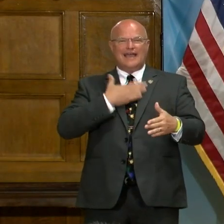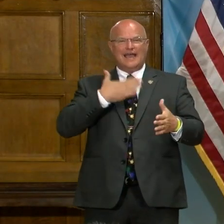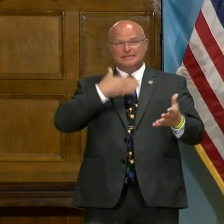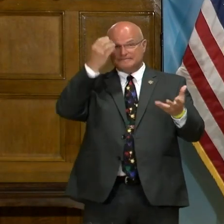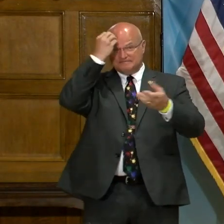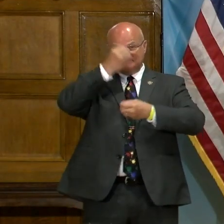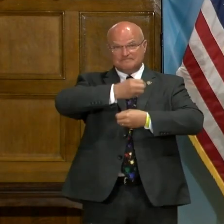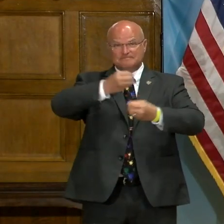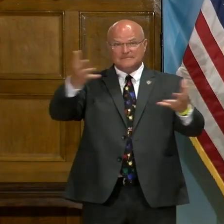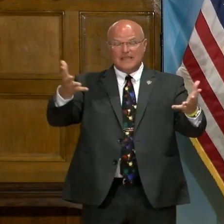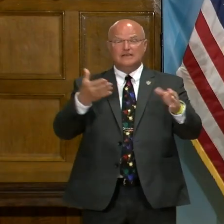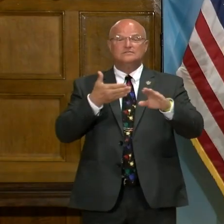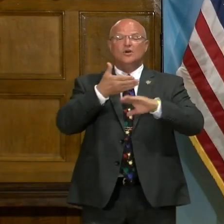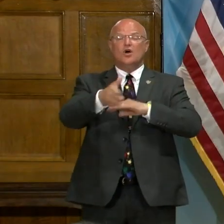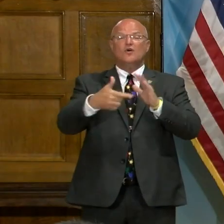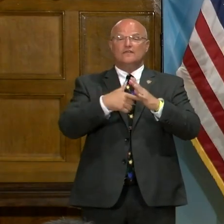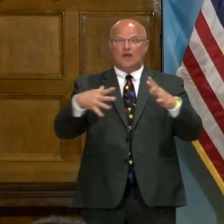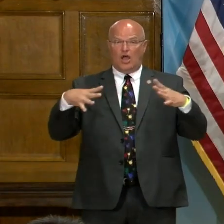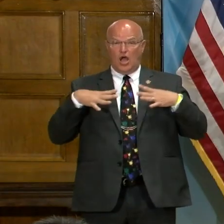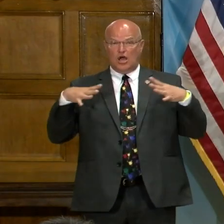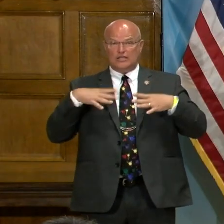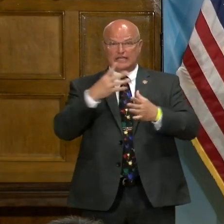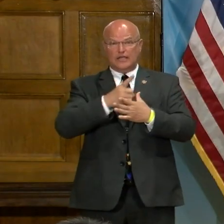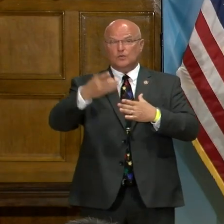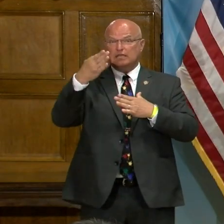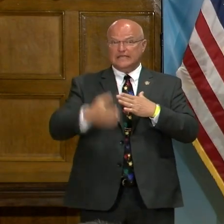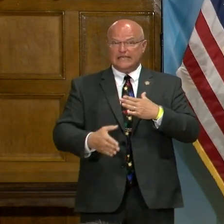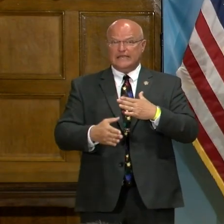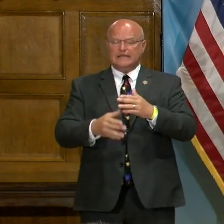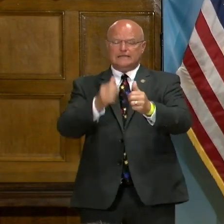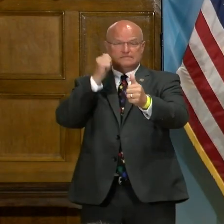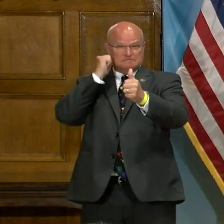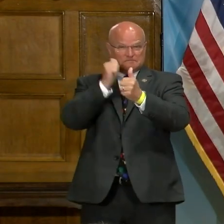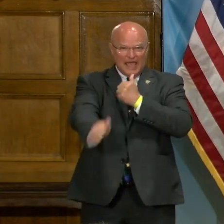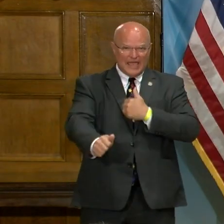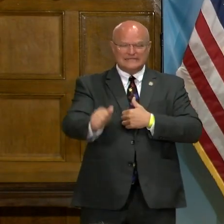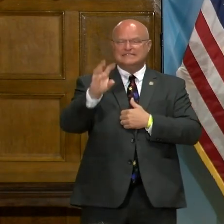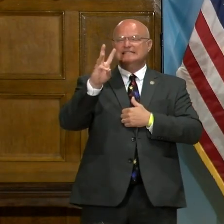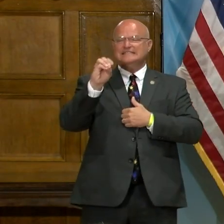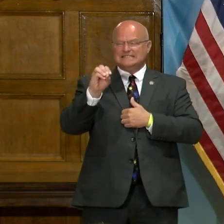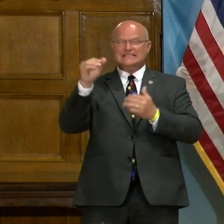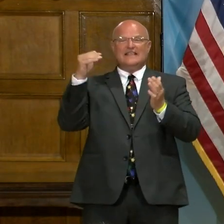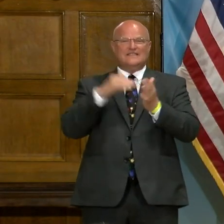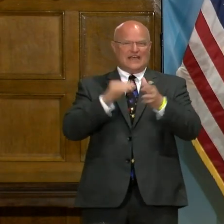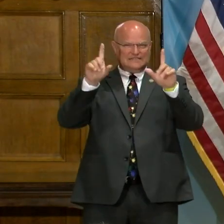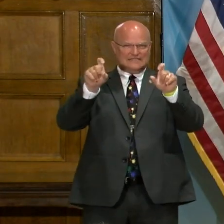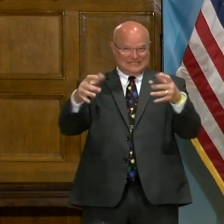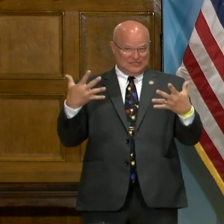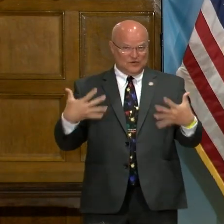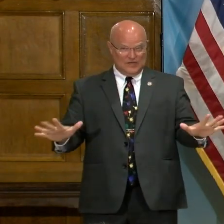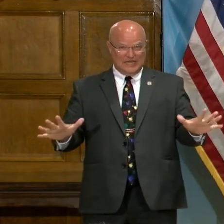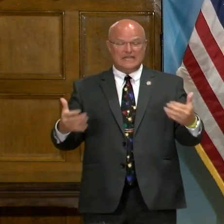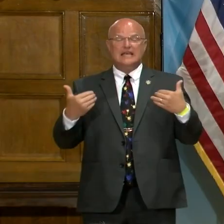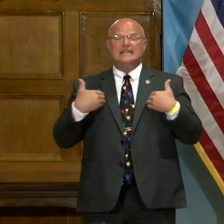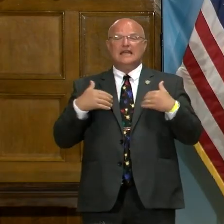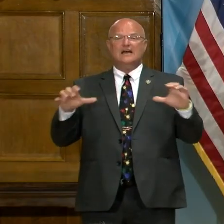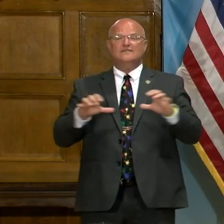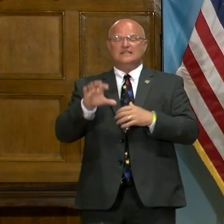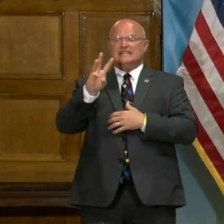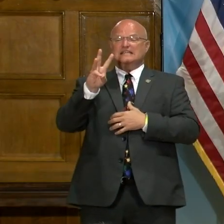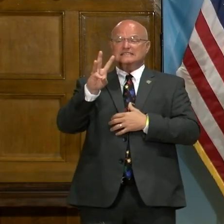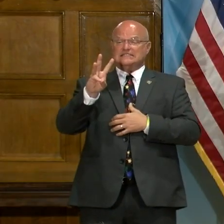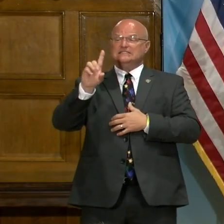that over the holiday weekend we surpassed 60,000 tests, and we now have done